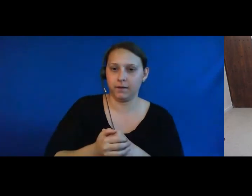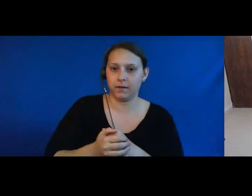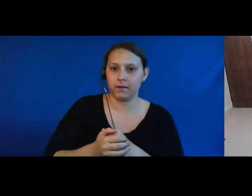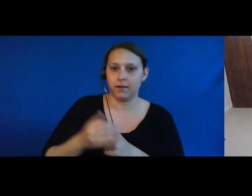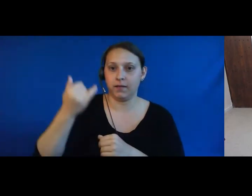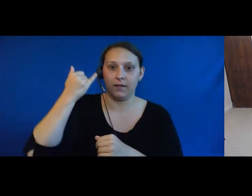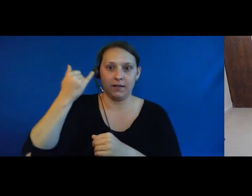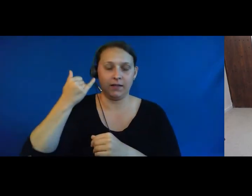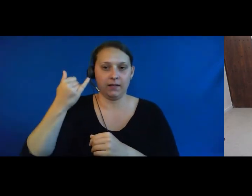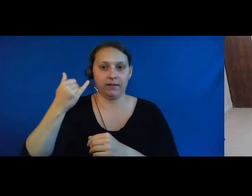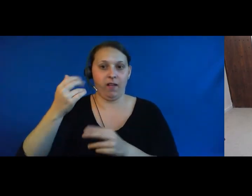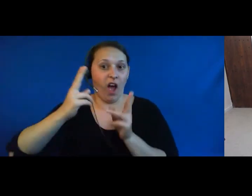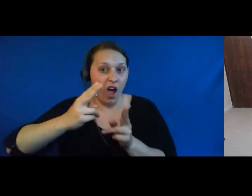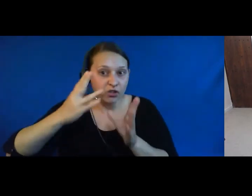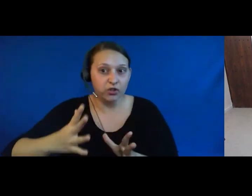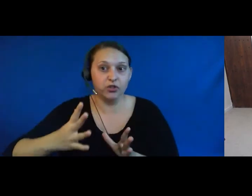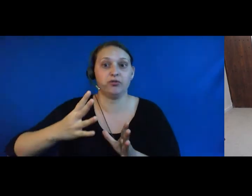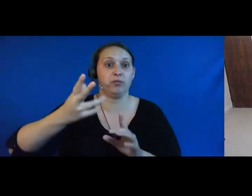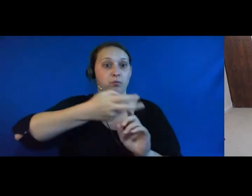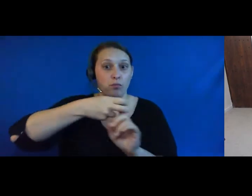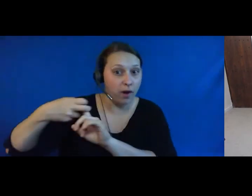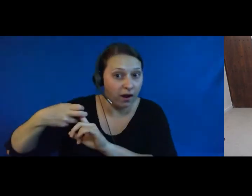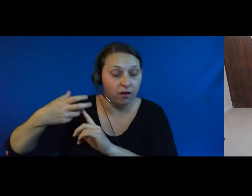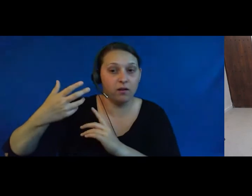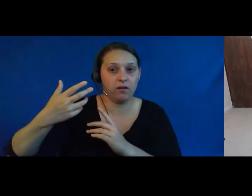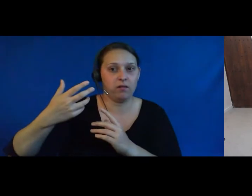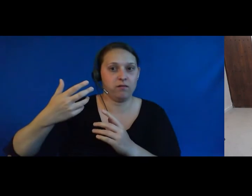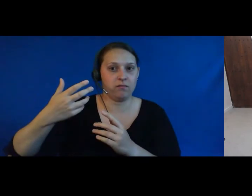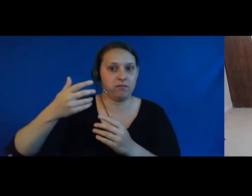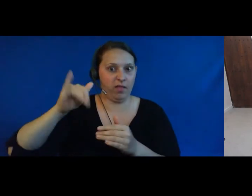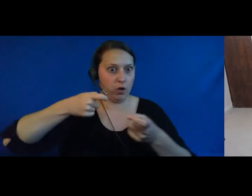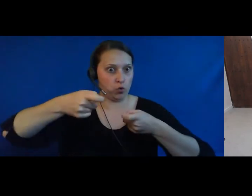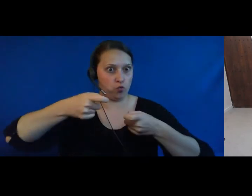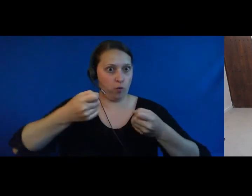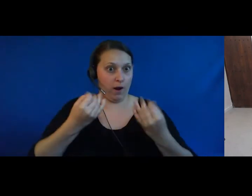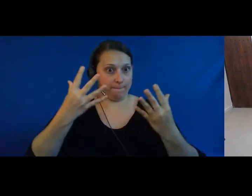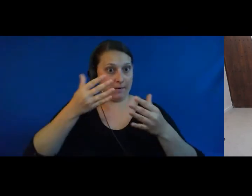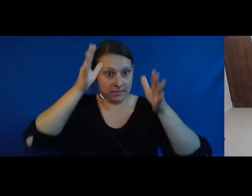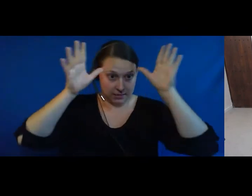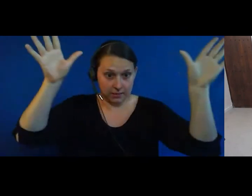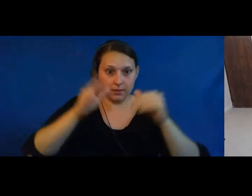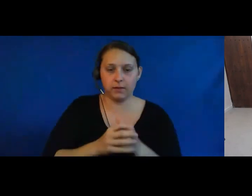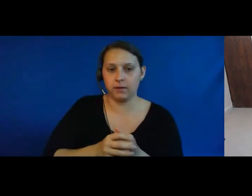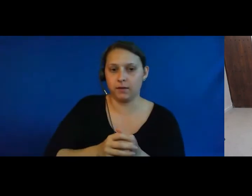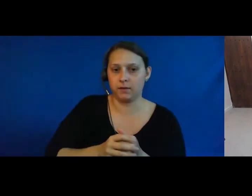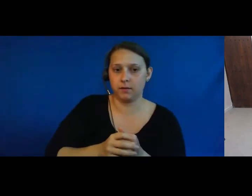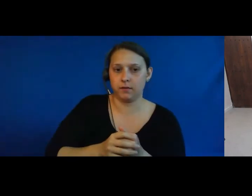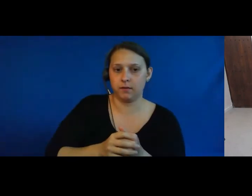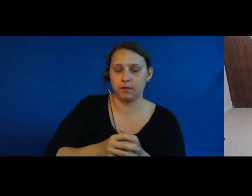by predators, hunters, or other means? So yes, there are deer on the estate. We have 30 fallow